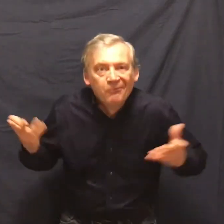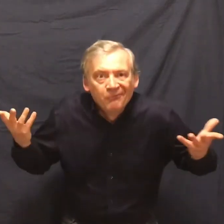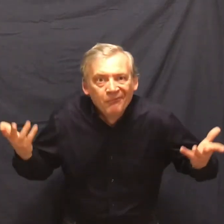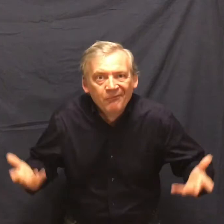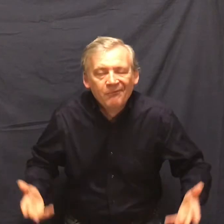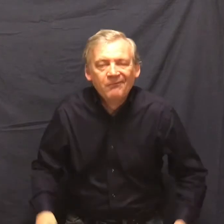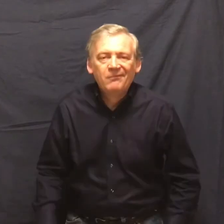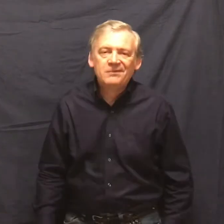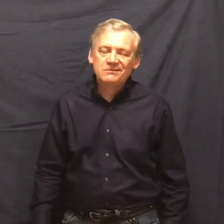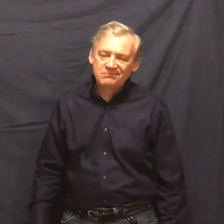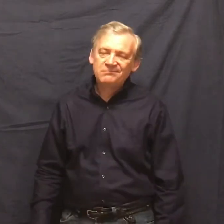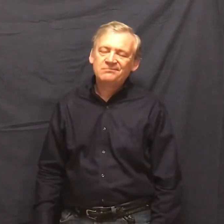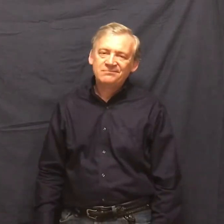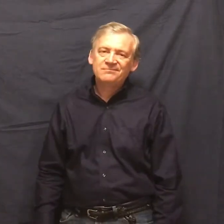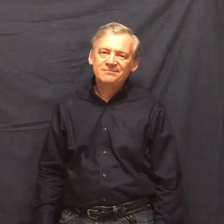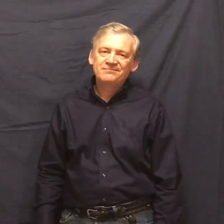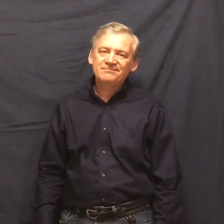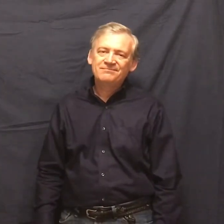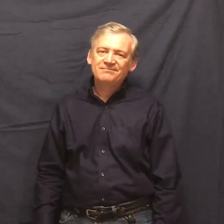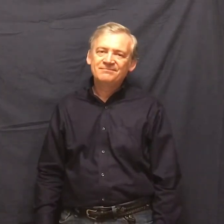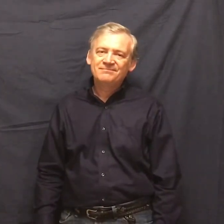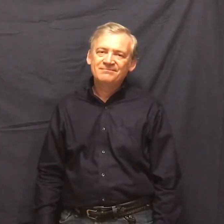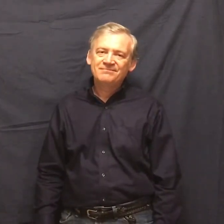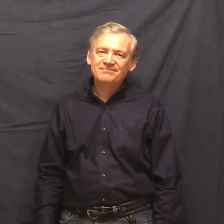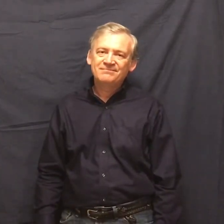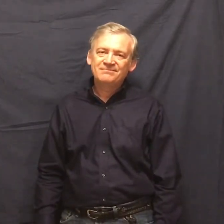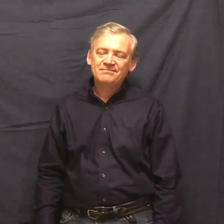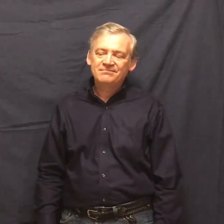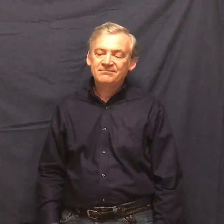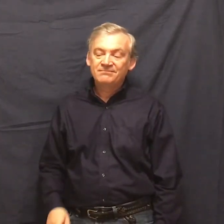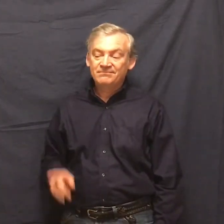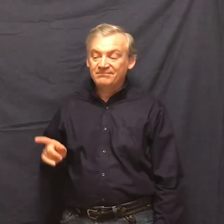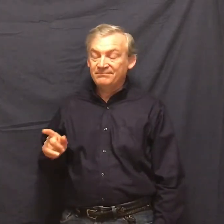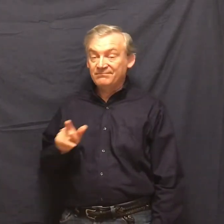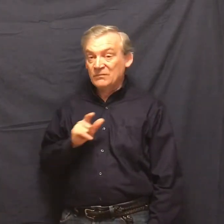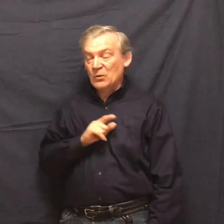It's a lot nicer to go around with a guy you know, said George.